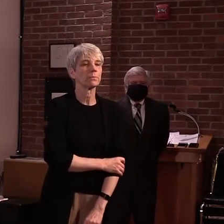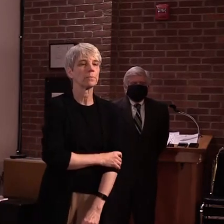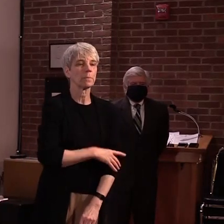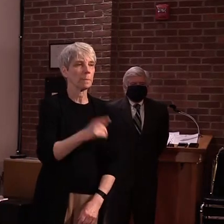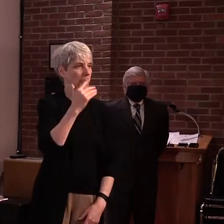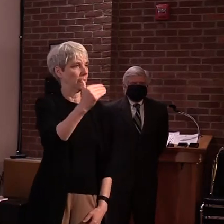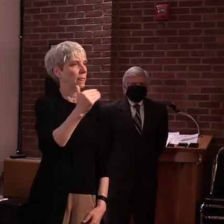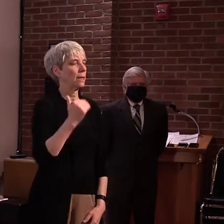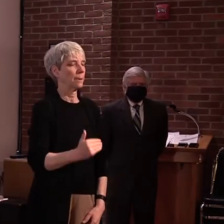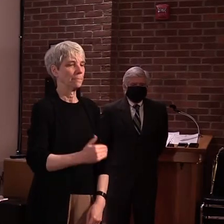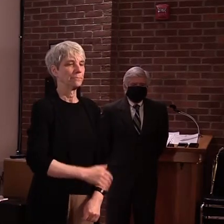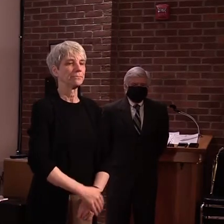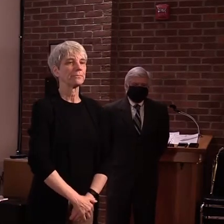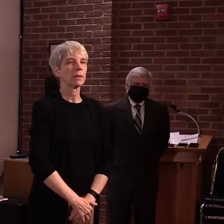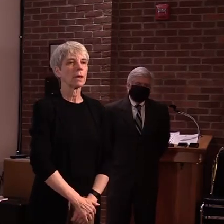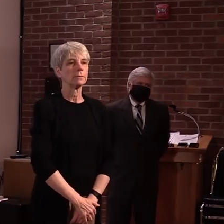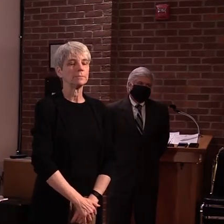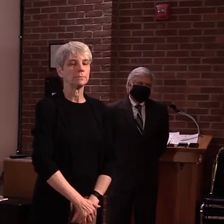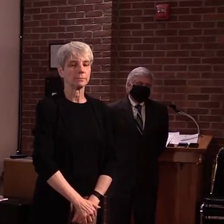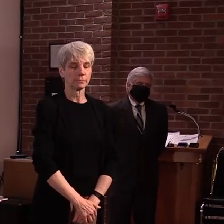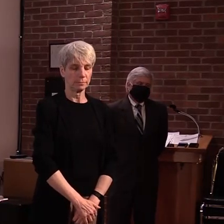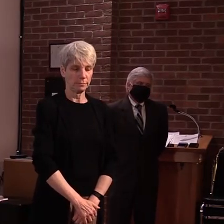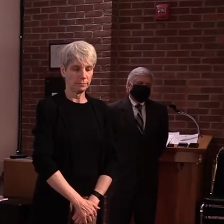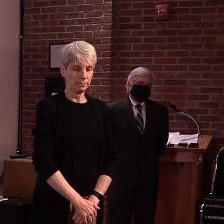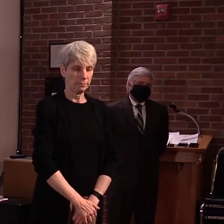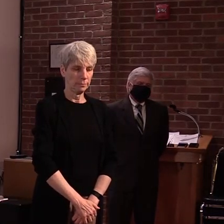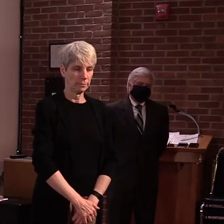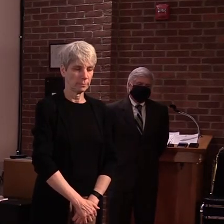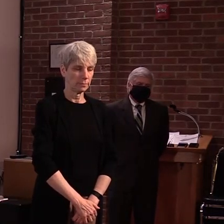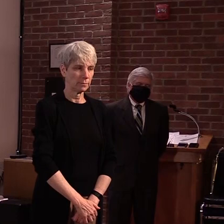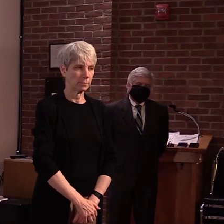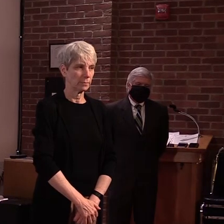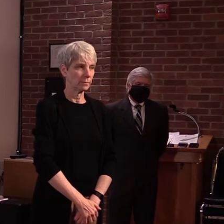John Dillon, the VPR.